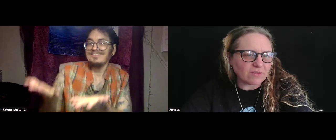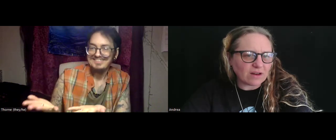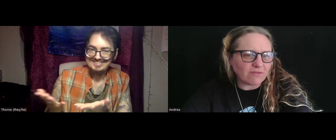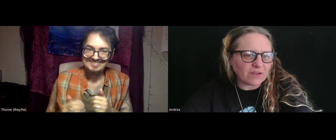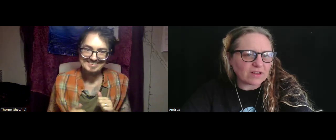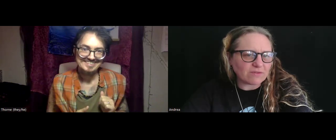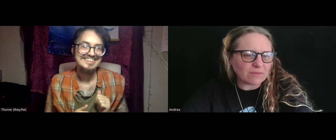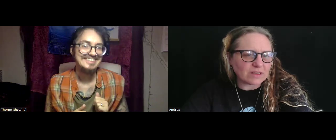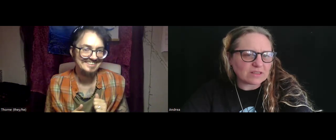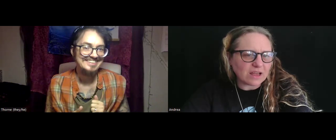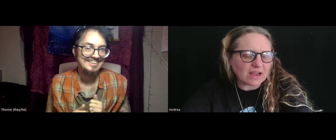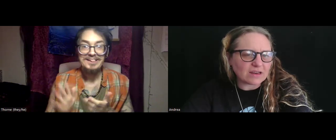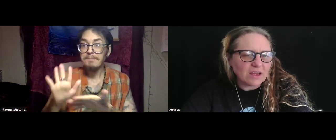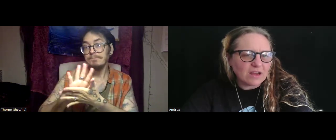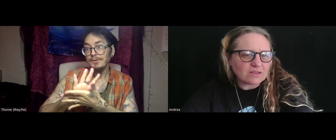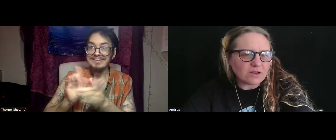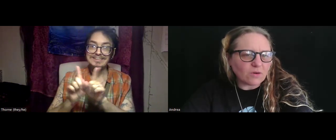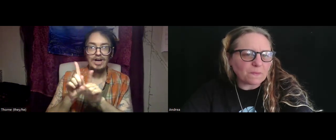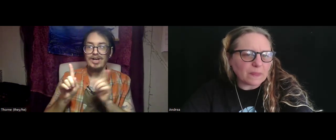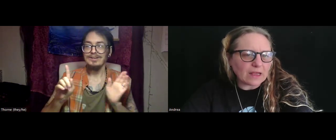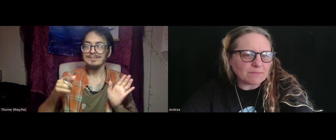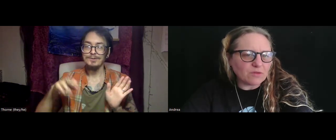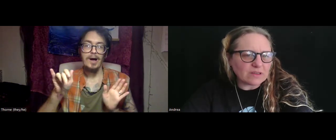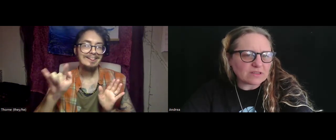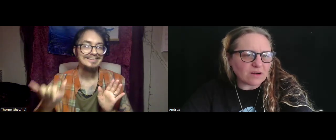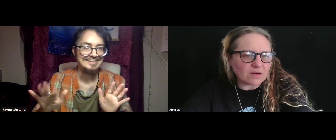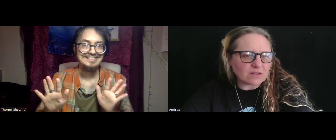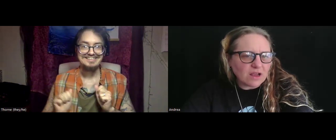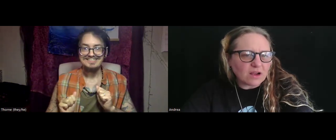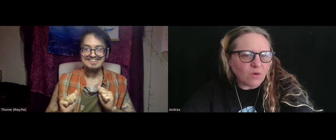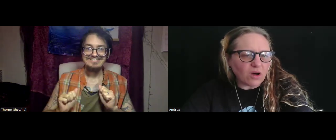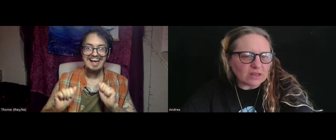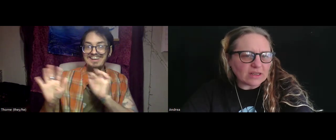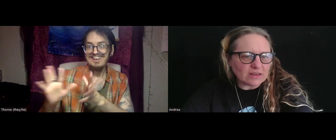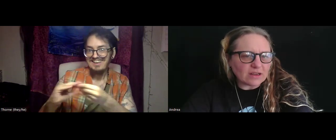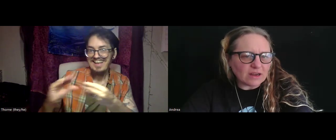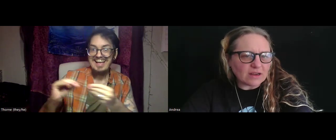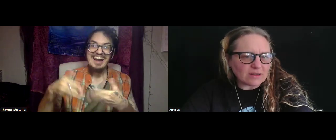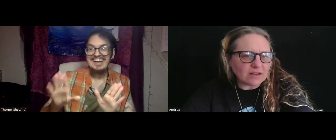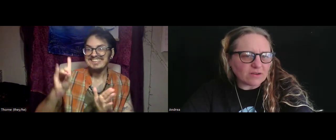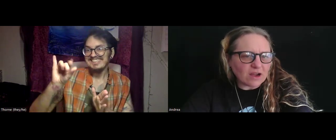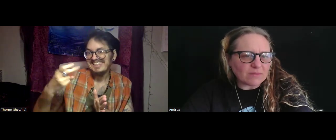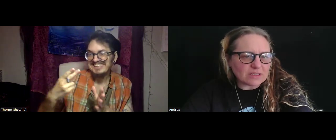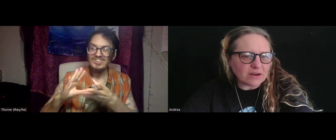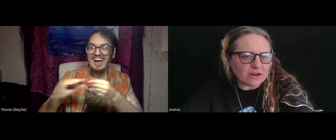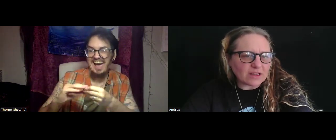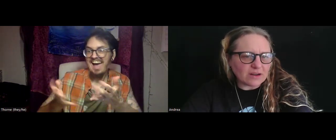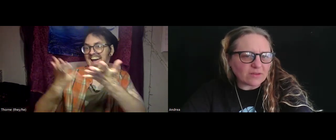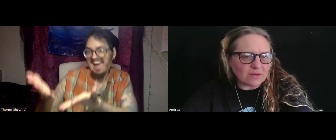kind of feel it from inside. So, like movie stars quality commentary, the what's